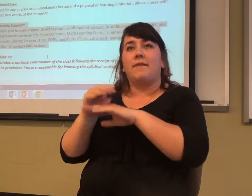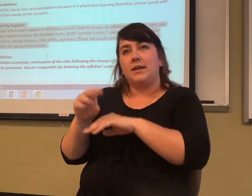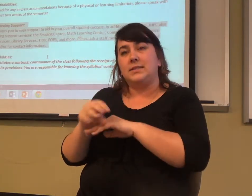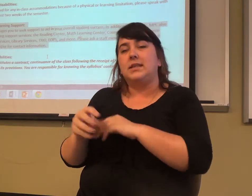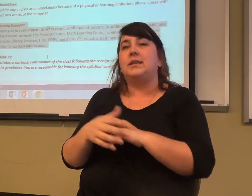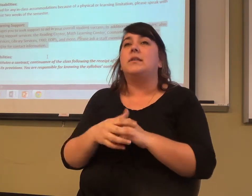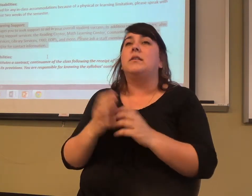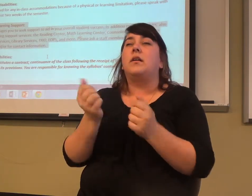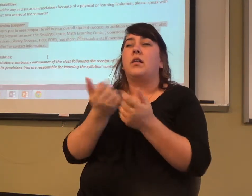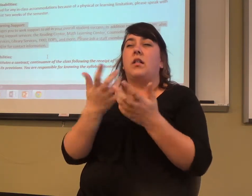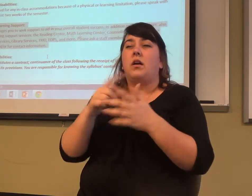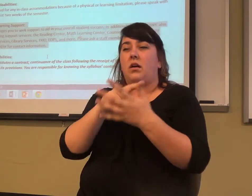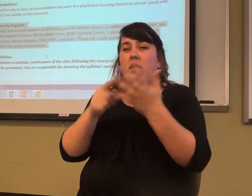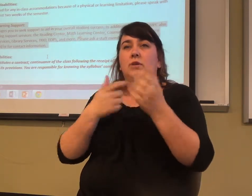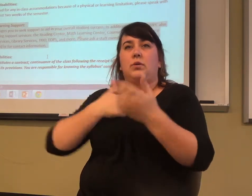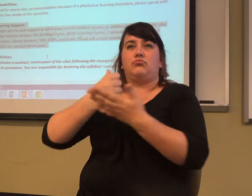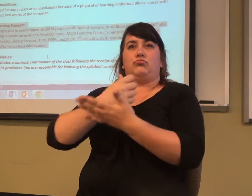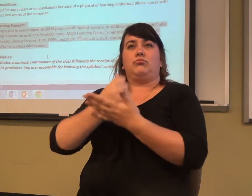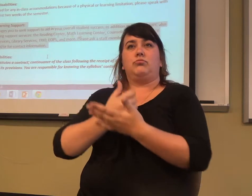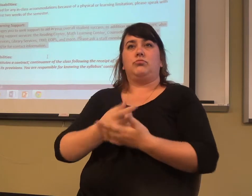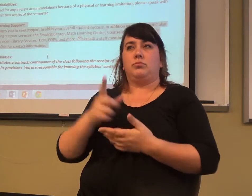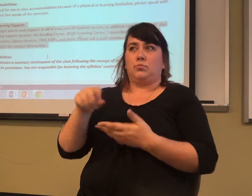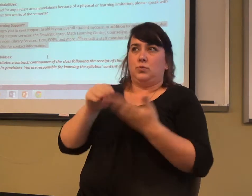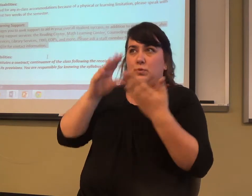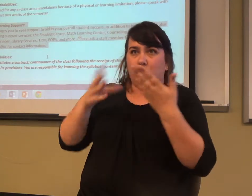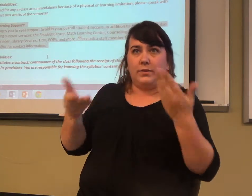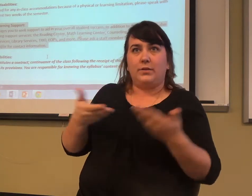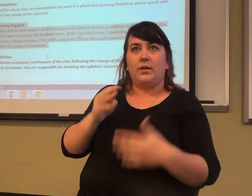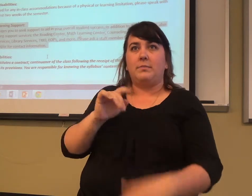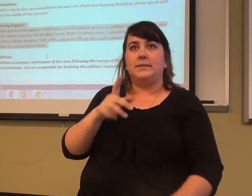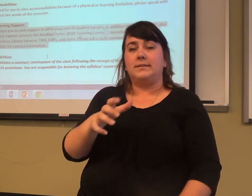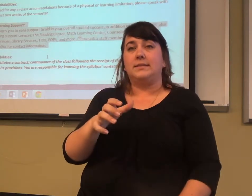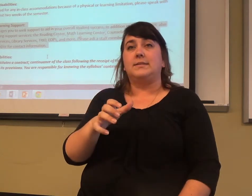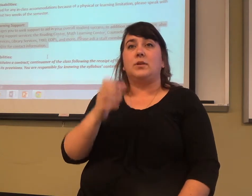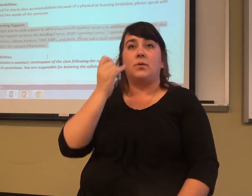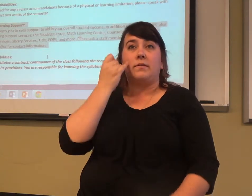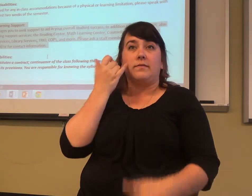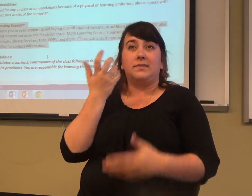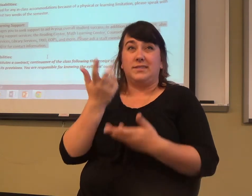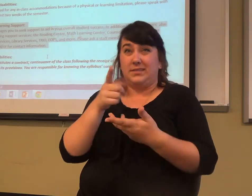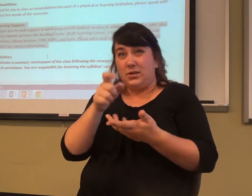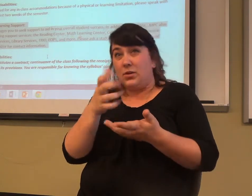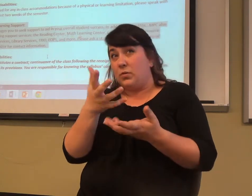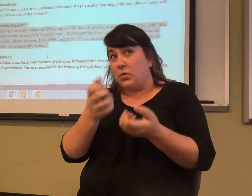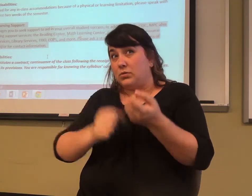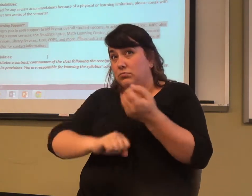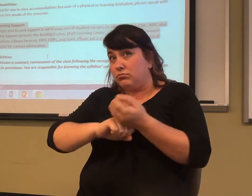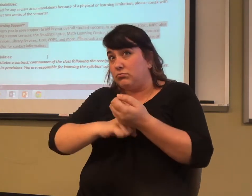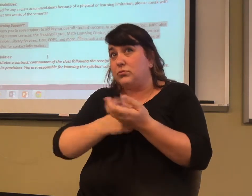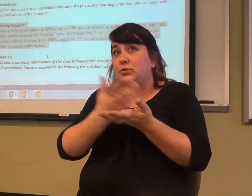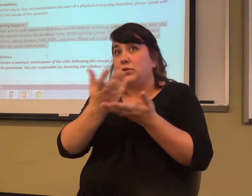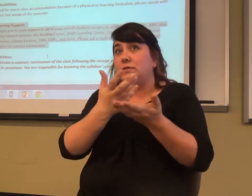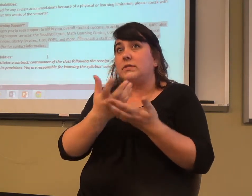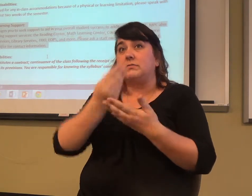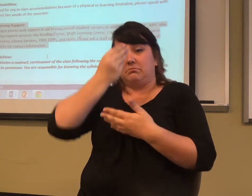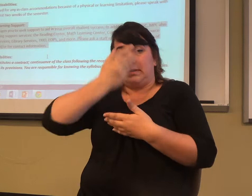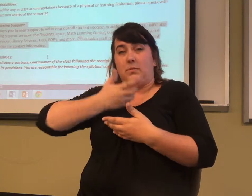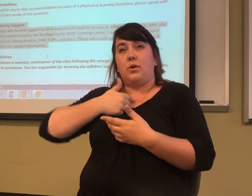of things that you can take advantage of as students. So let me know if I can point you in the direction of any of those services, and I'd be happy to do so.